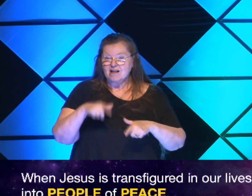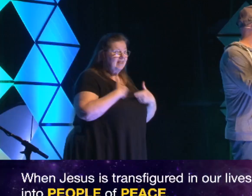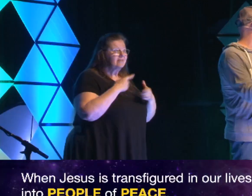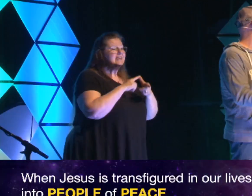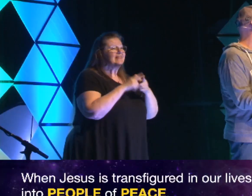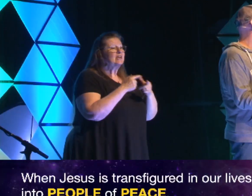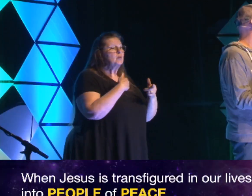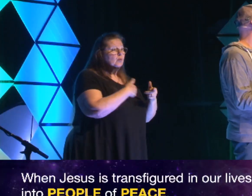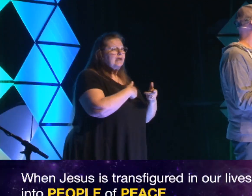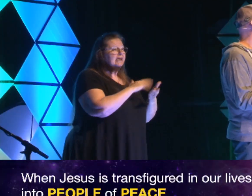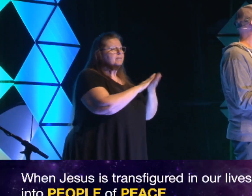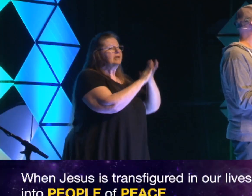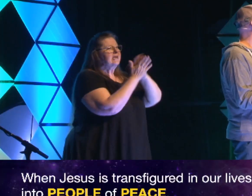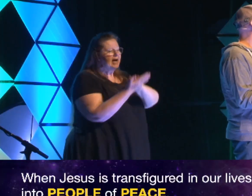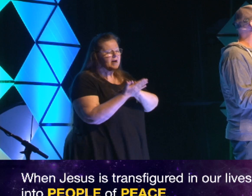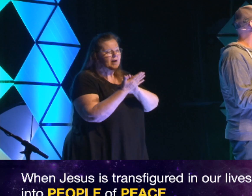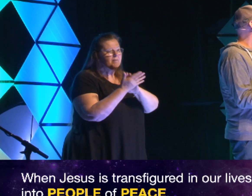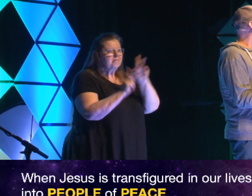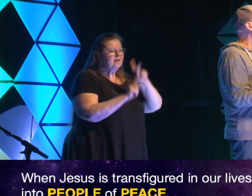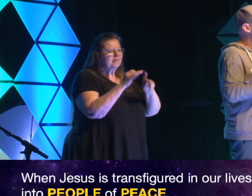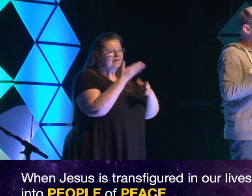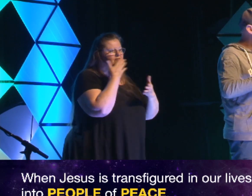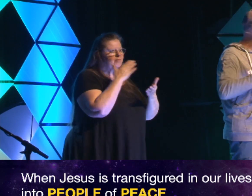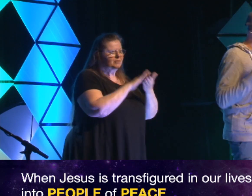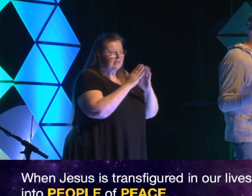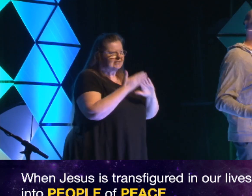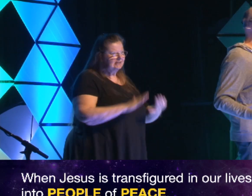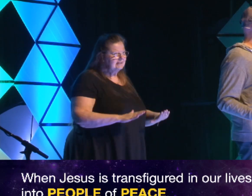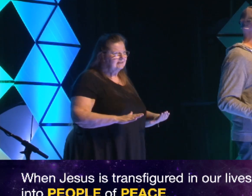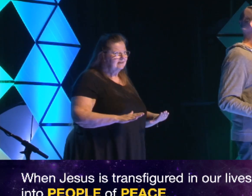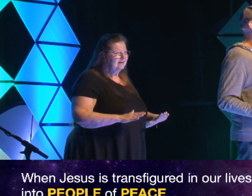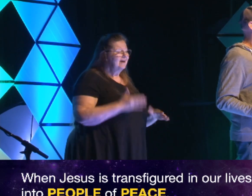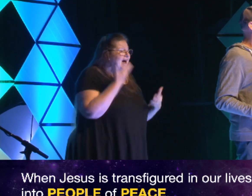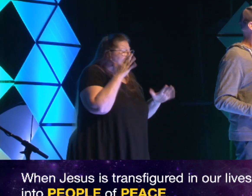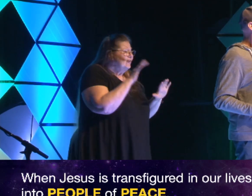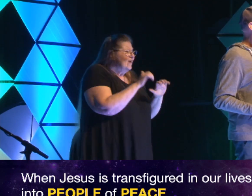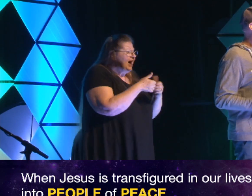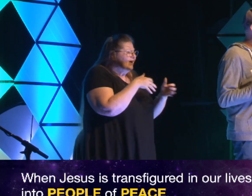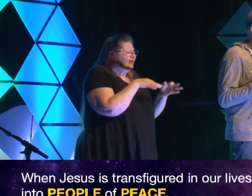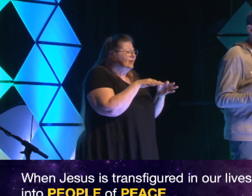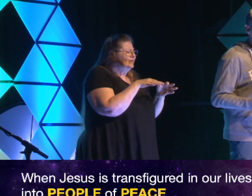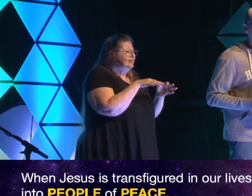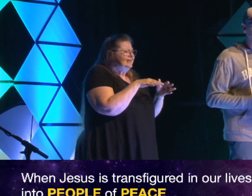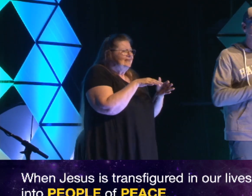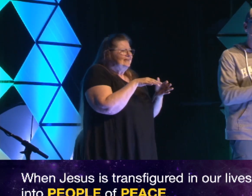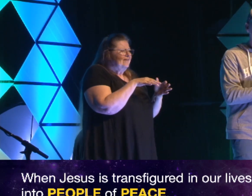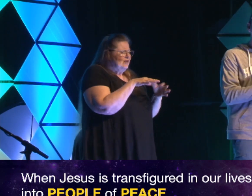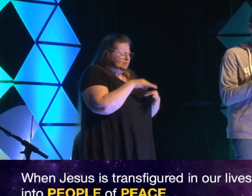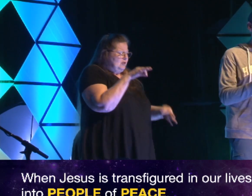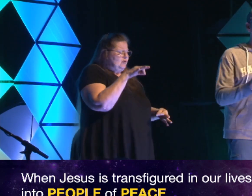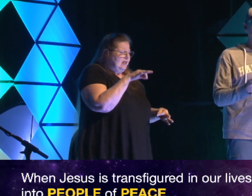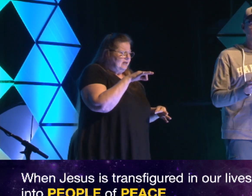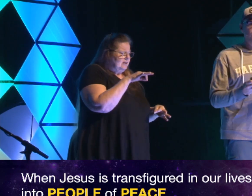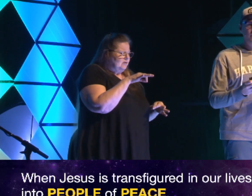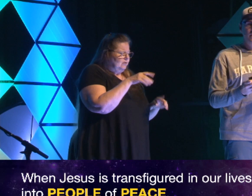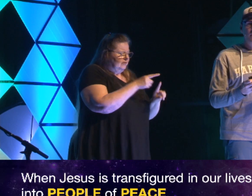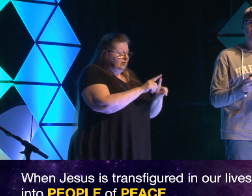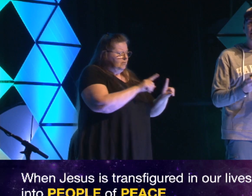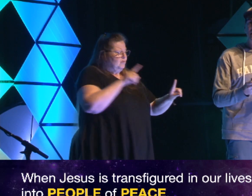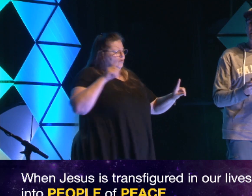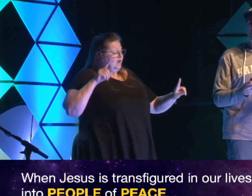into people of peace. And I don't know any other way for spirituality to move away